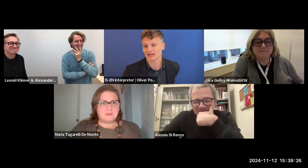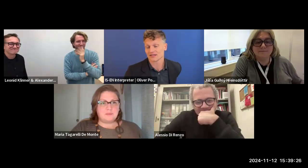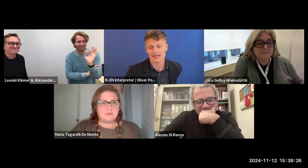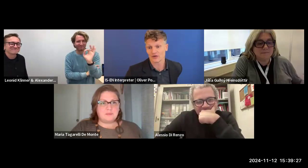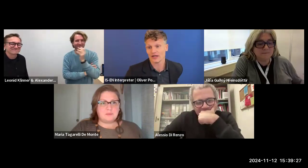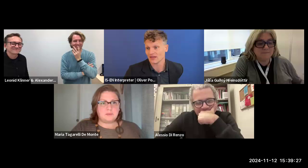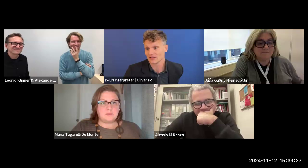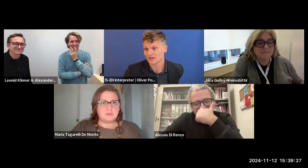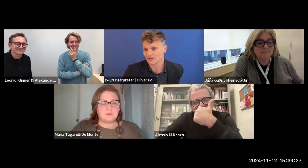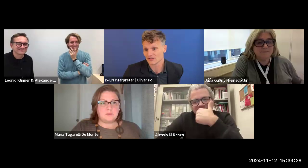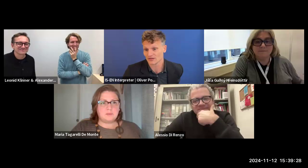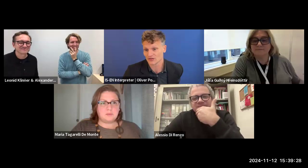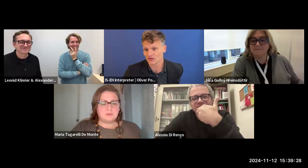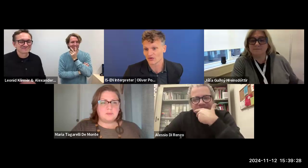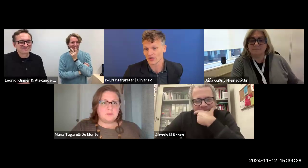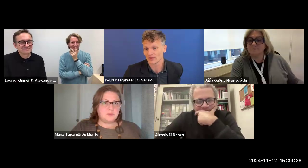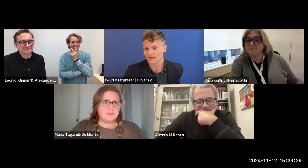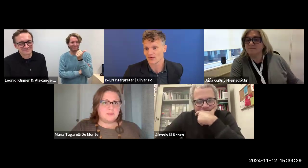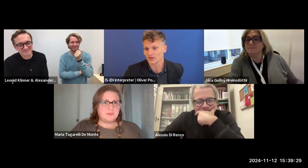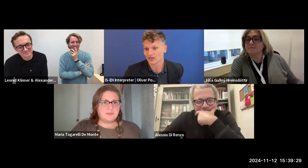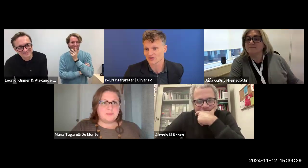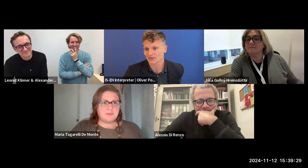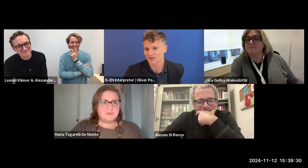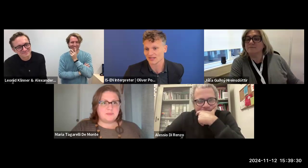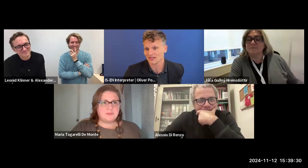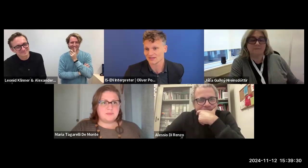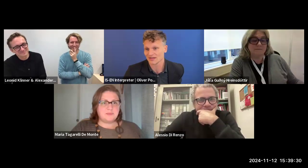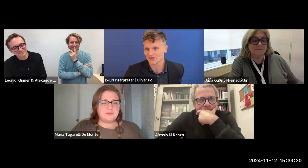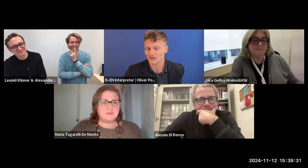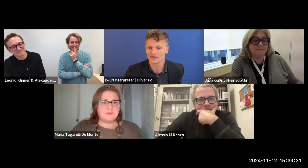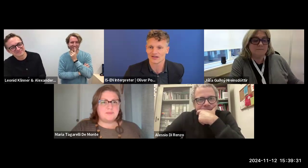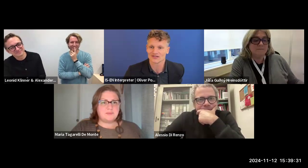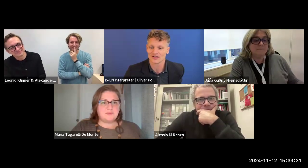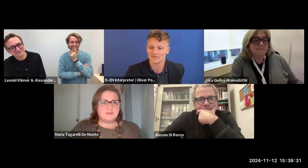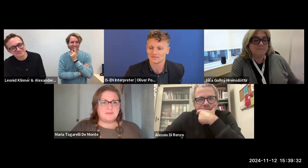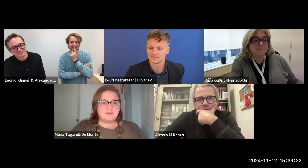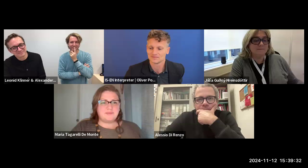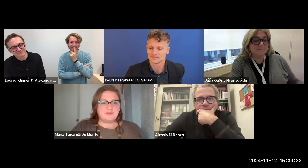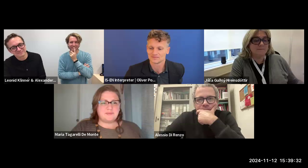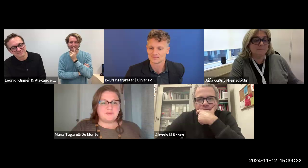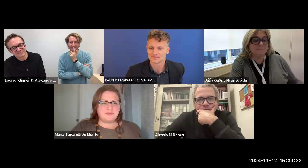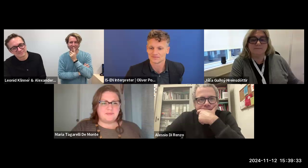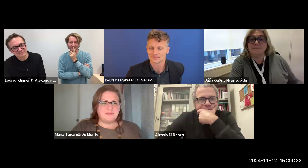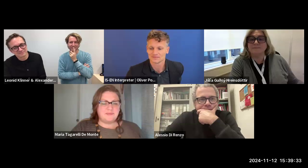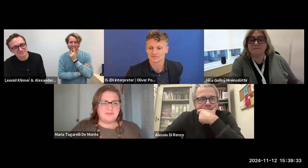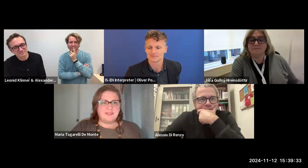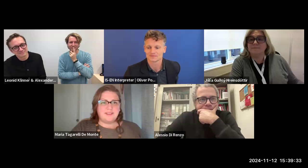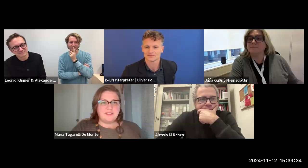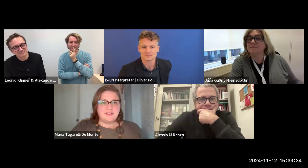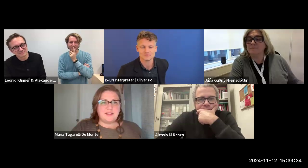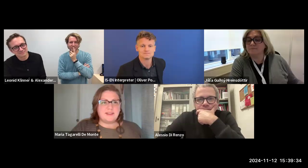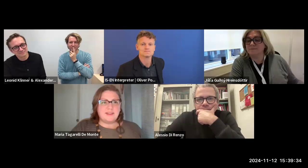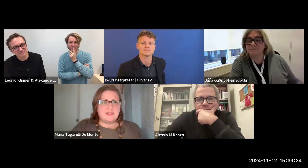Alex is saying, great, thanks. This is a great platform to share some of those ideas, and that's a good one. Thanks a lot.